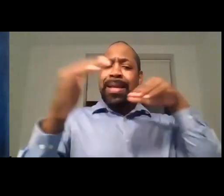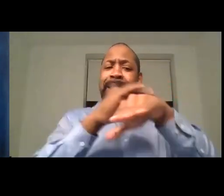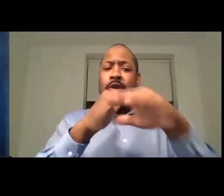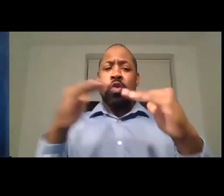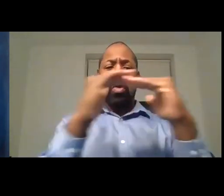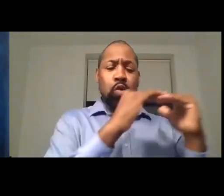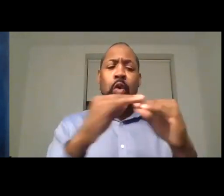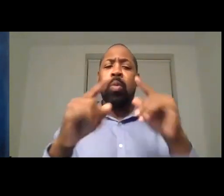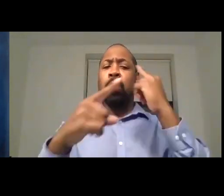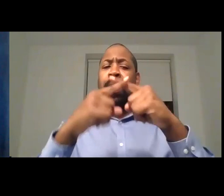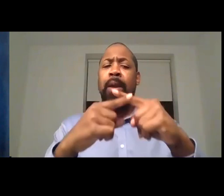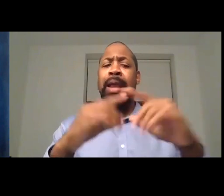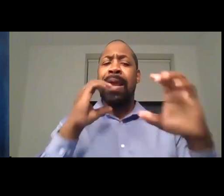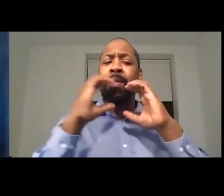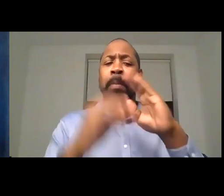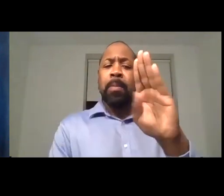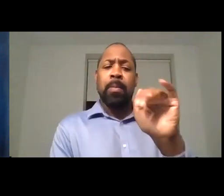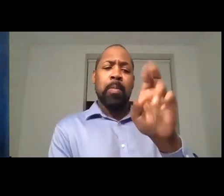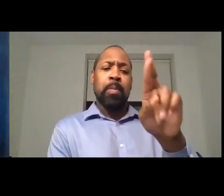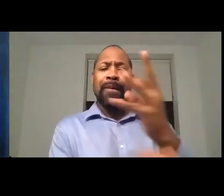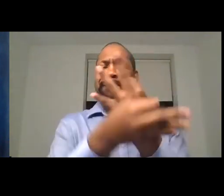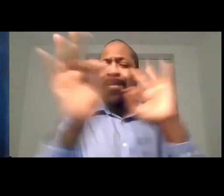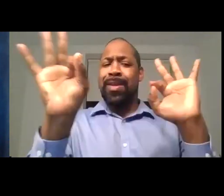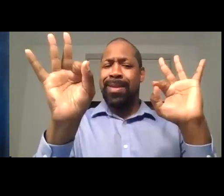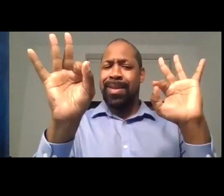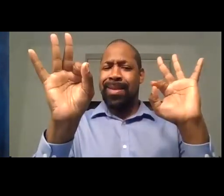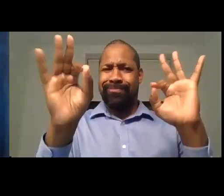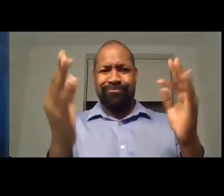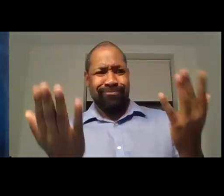should need this equal access